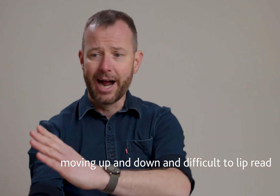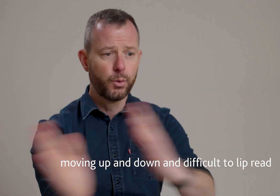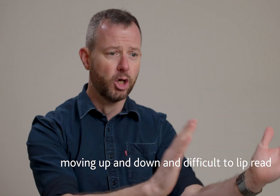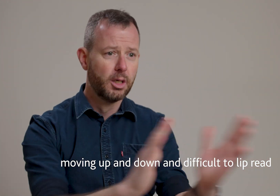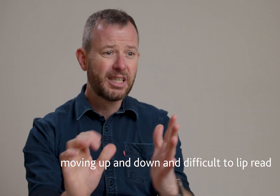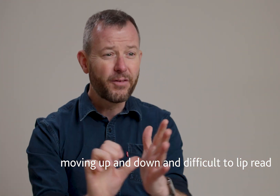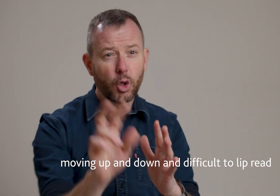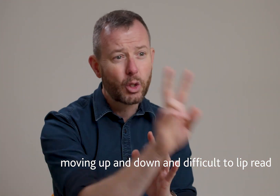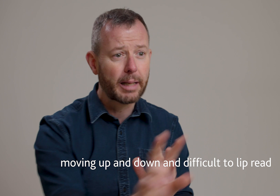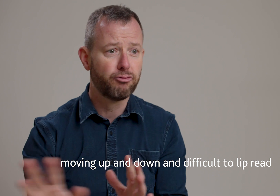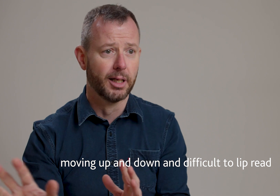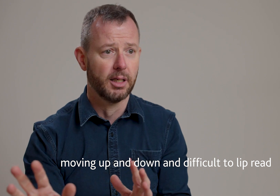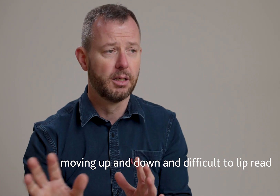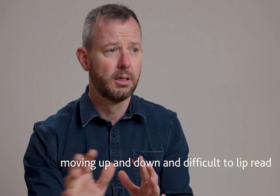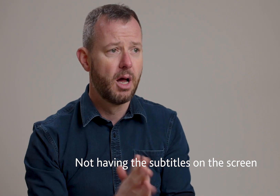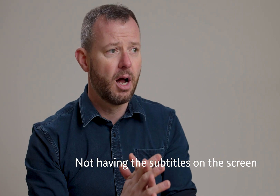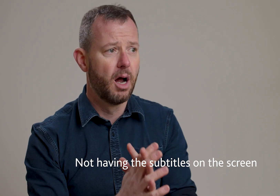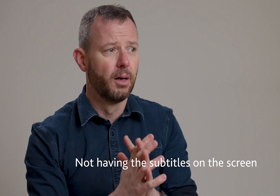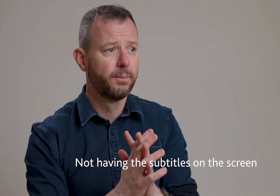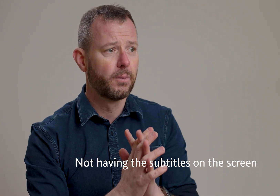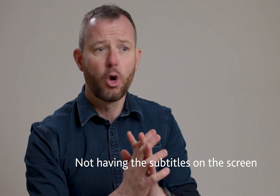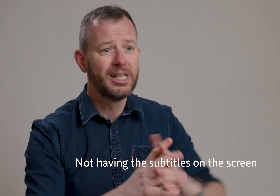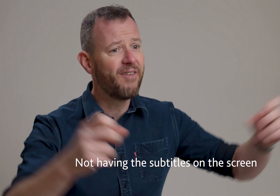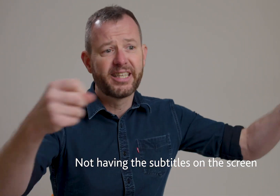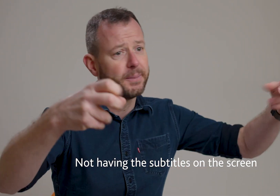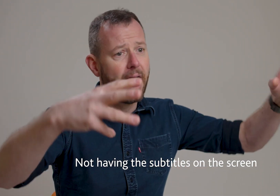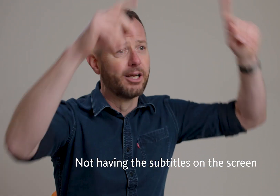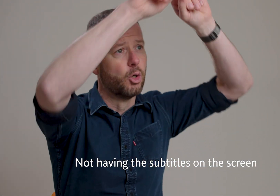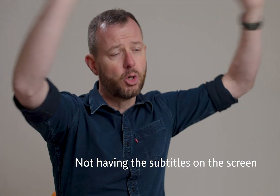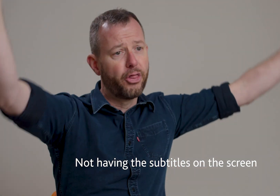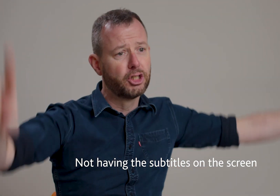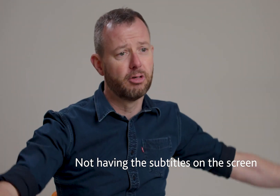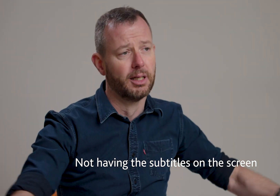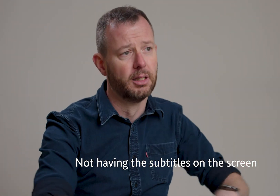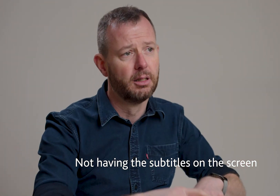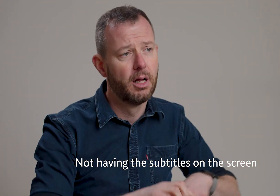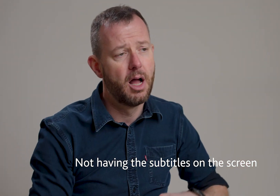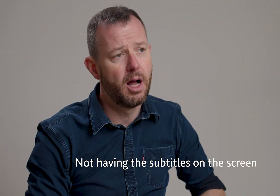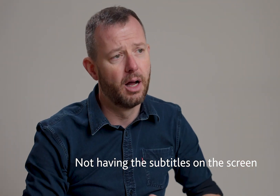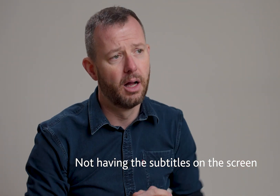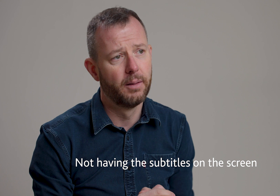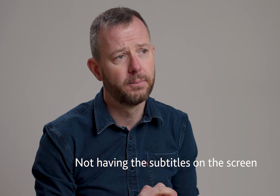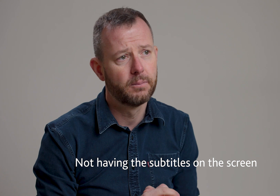for difficult delivery, not having subtitles on the screen.